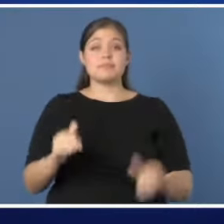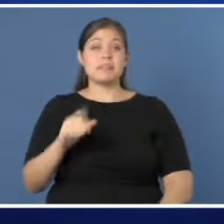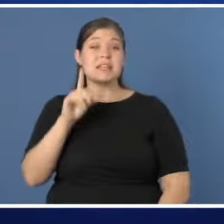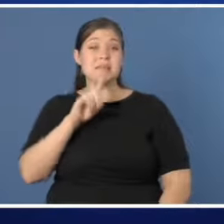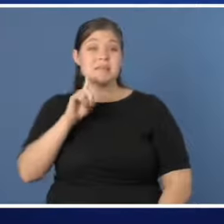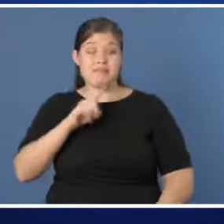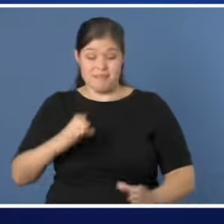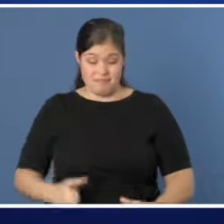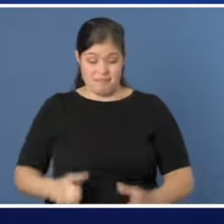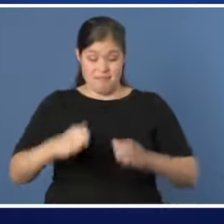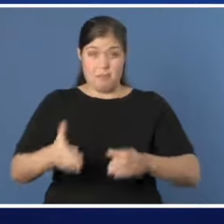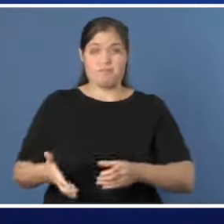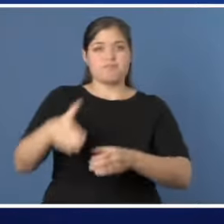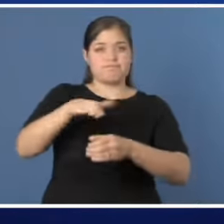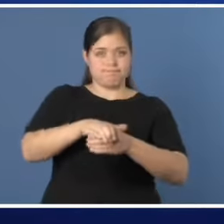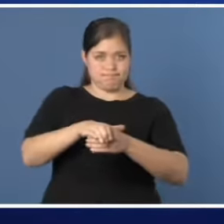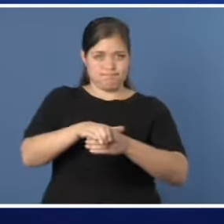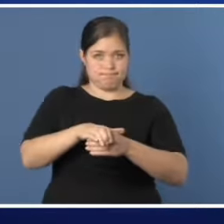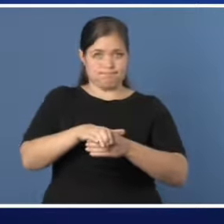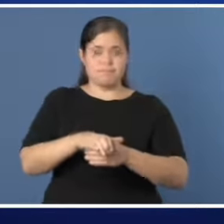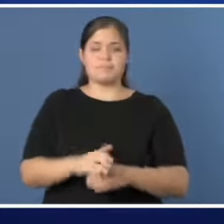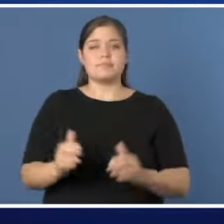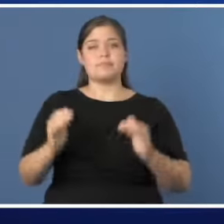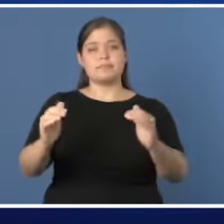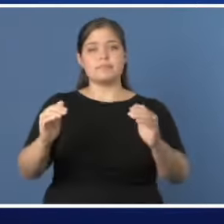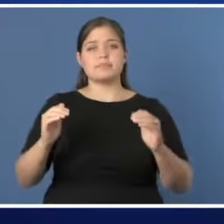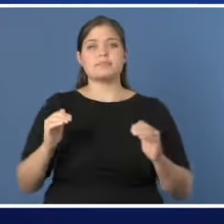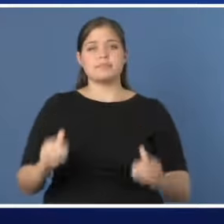plastic bucket with tight lid,